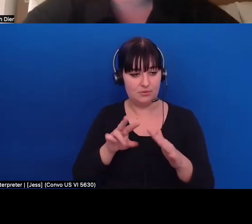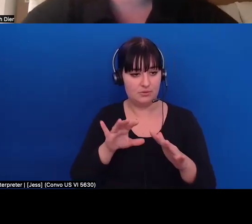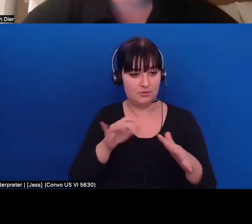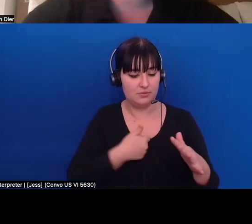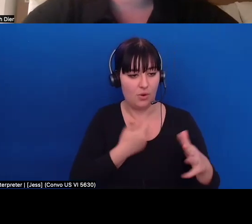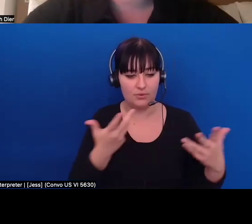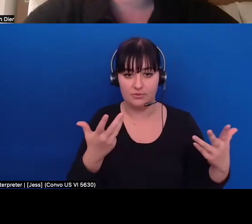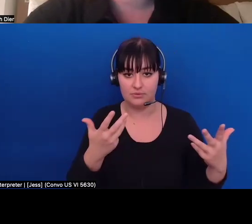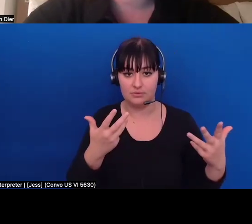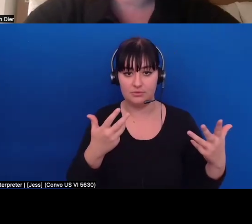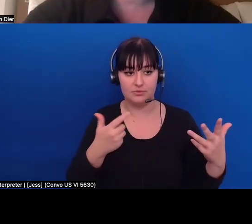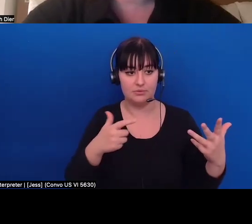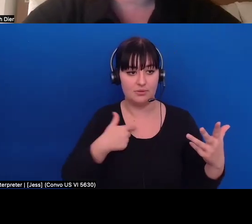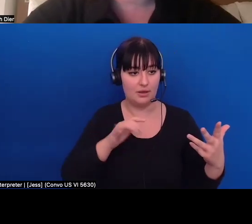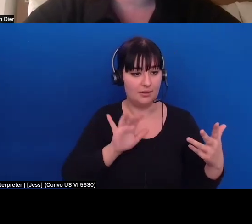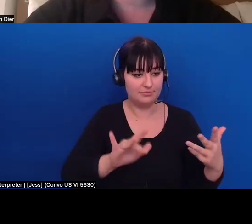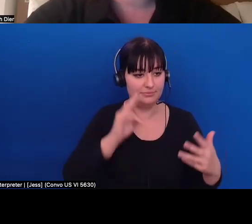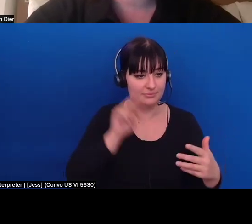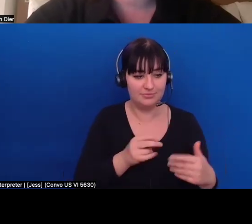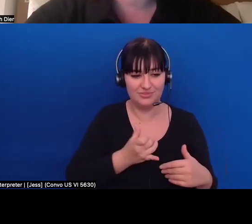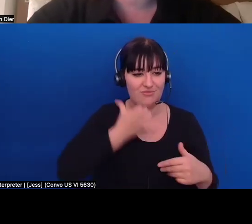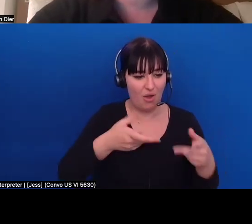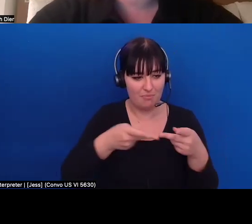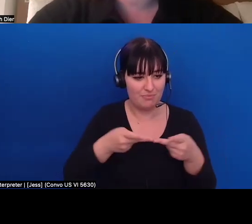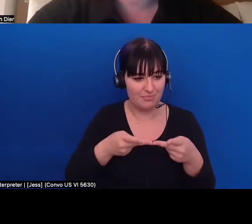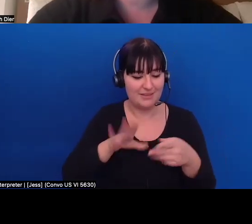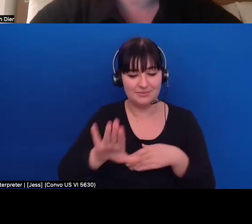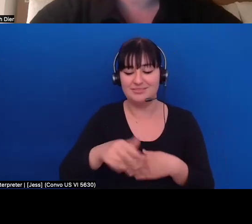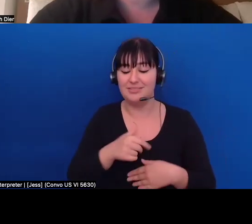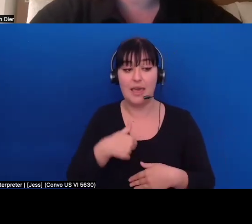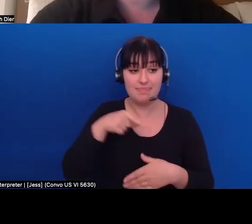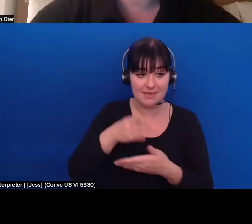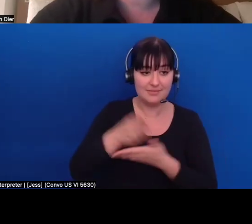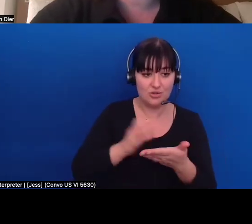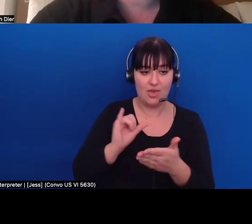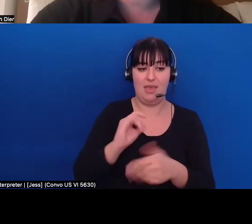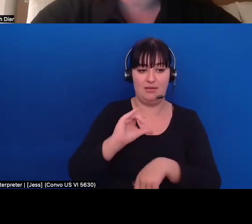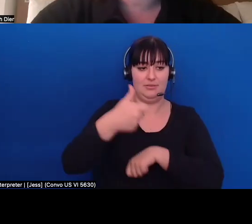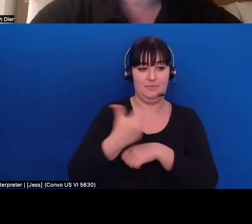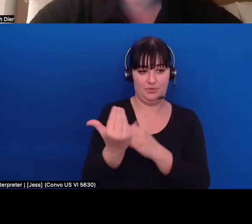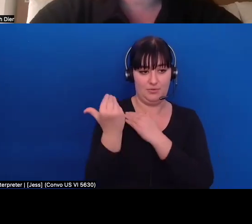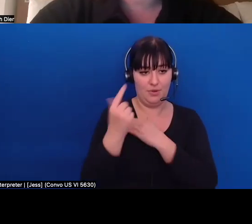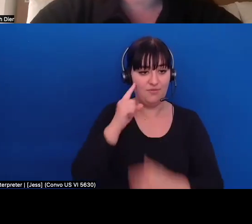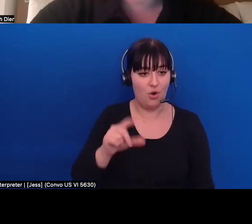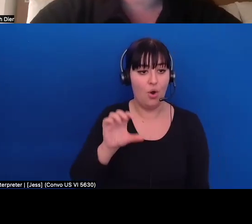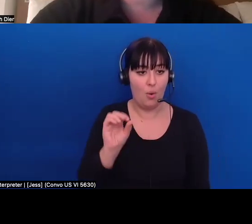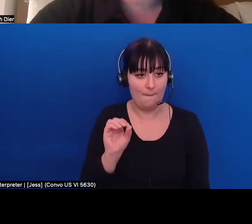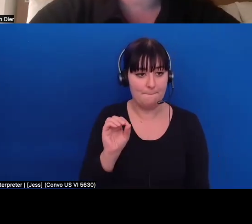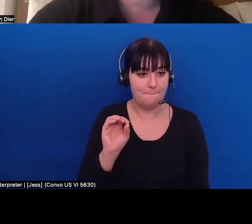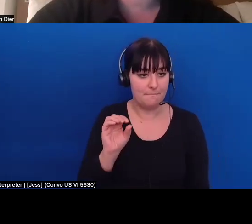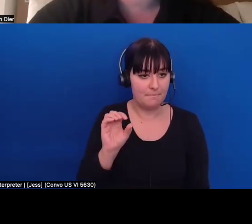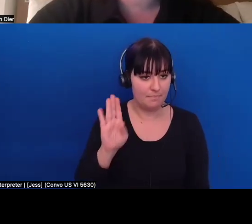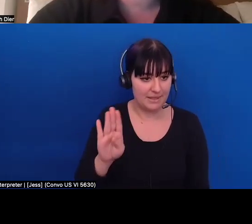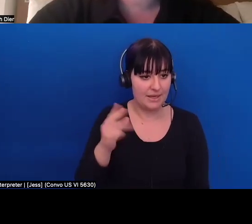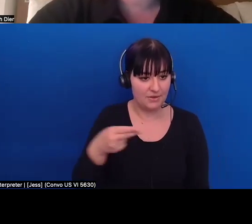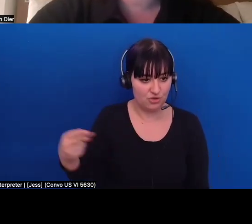apologize, I'm reading from the wrong bullet point. In this section, which establishes the responsibilities of ODHH, it adds staffing